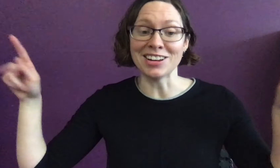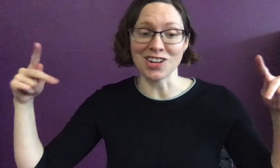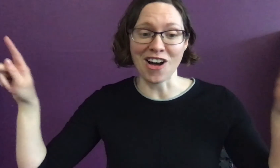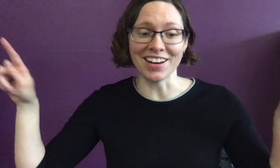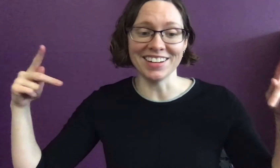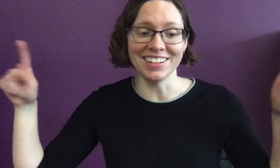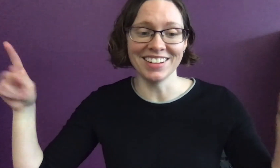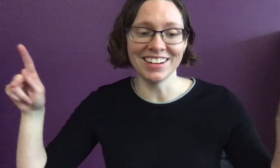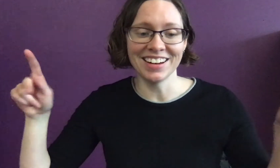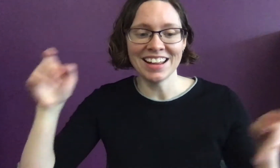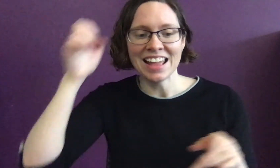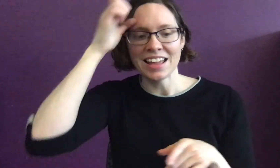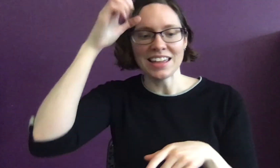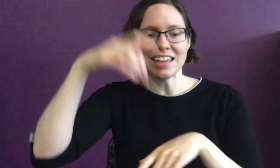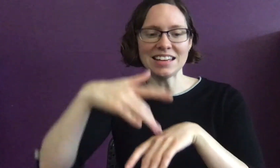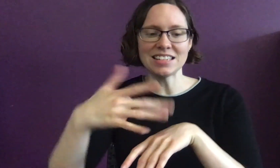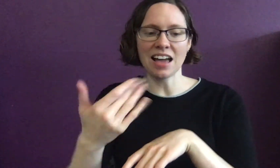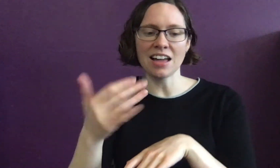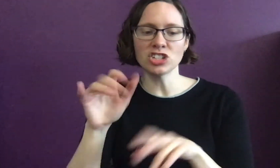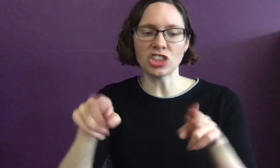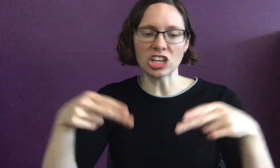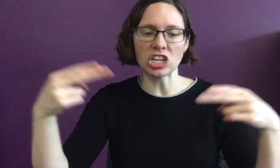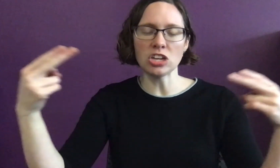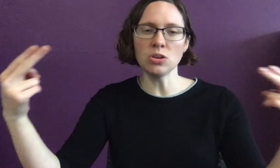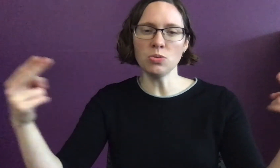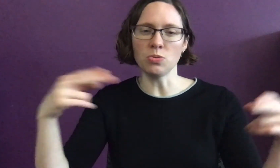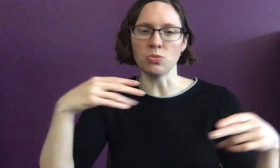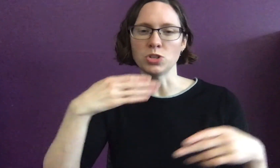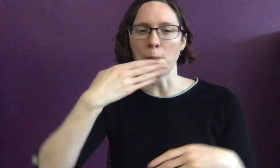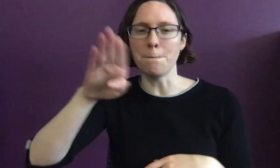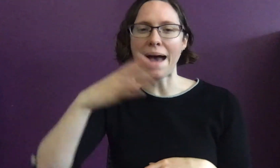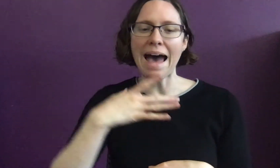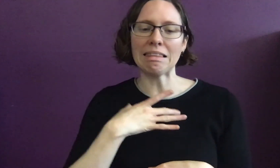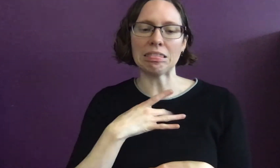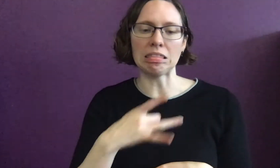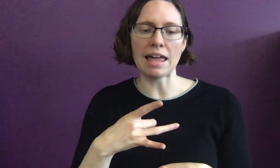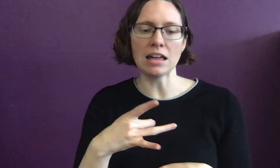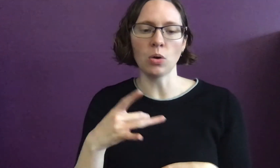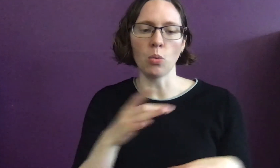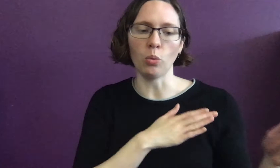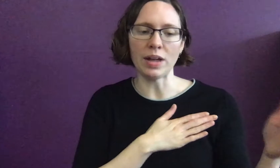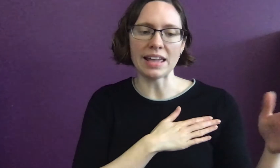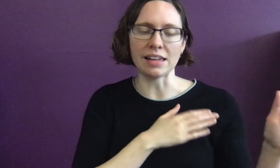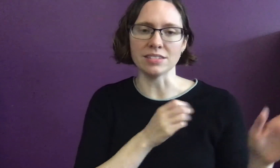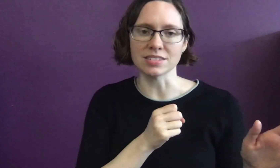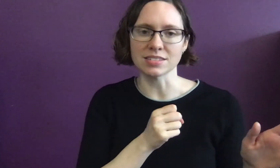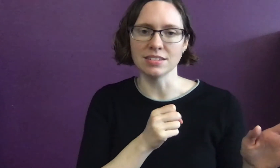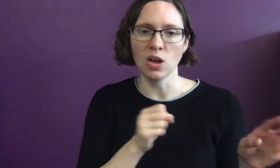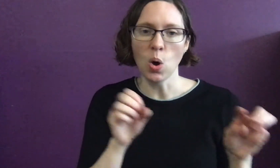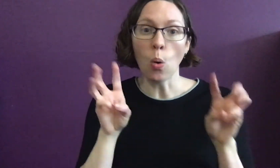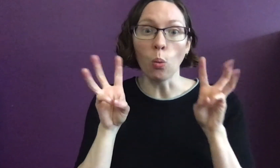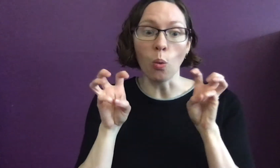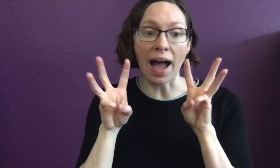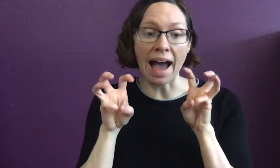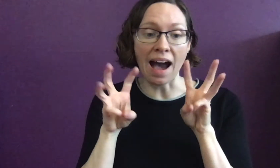pteranodon. He touched the huge bat-like wings.